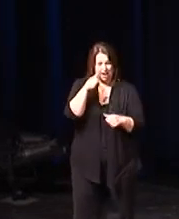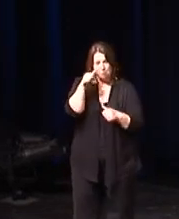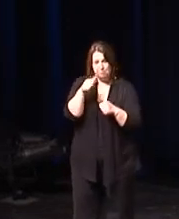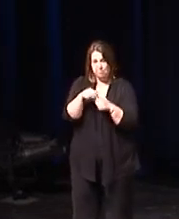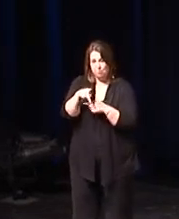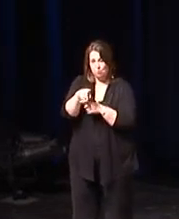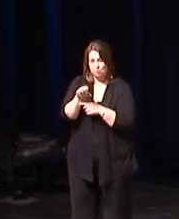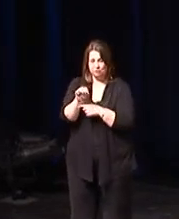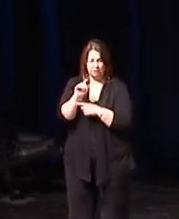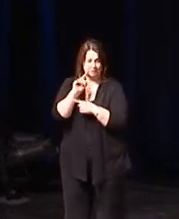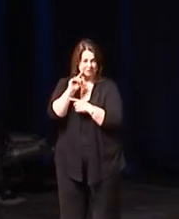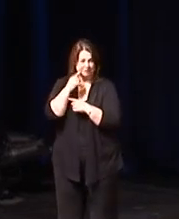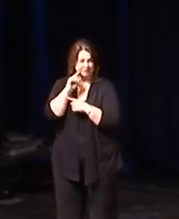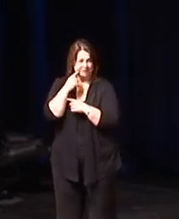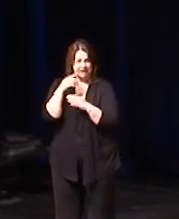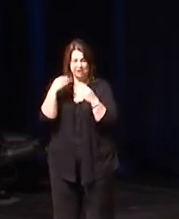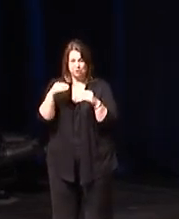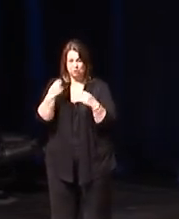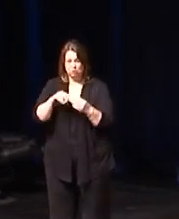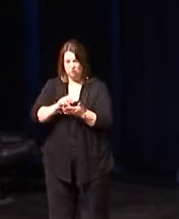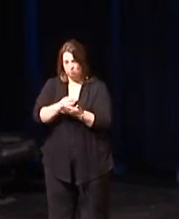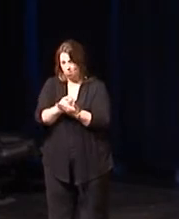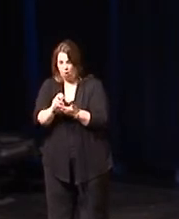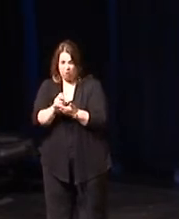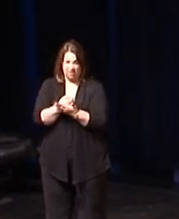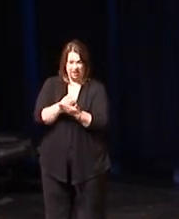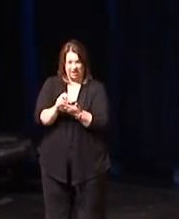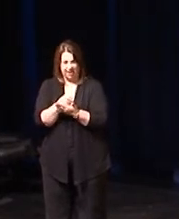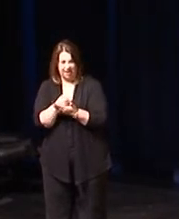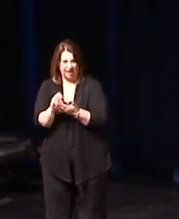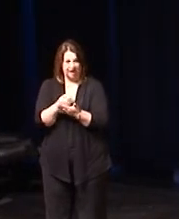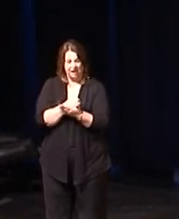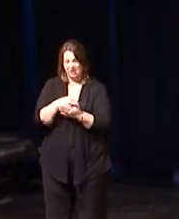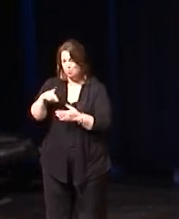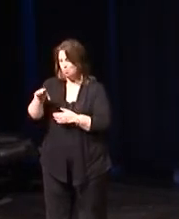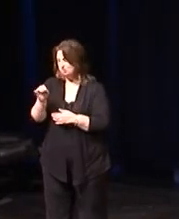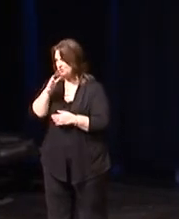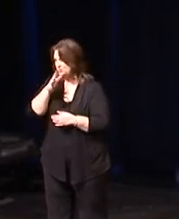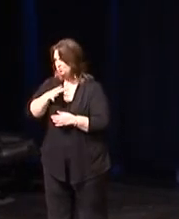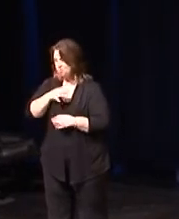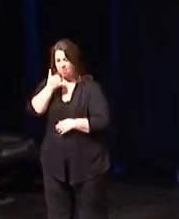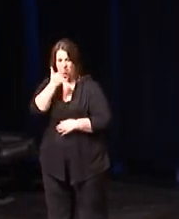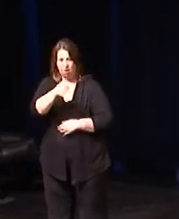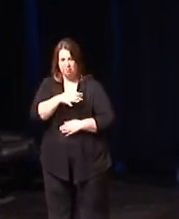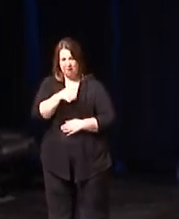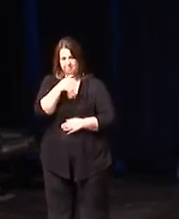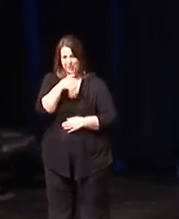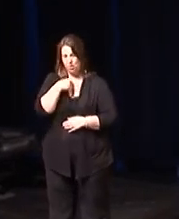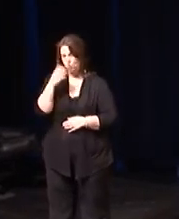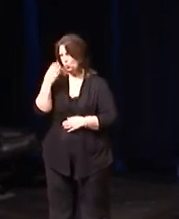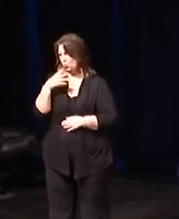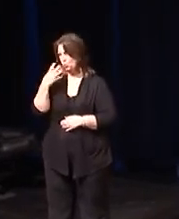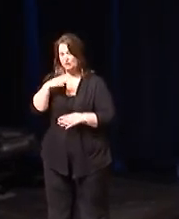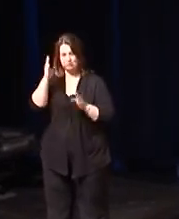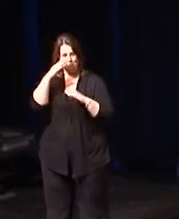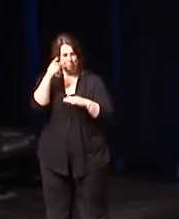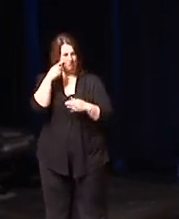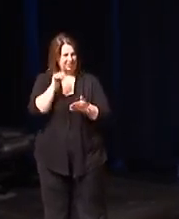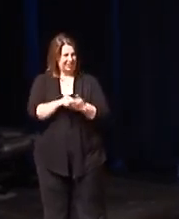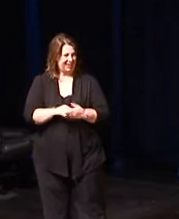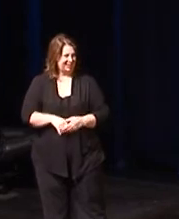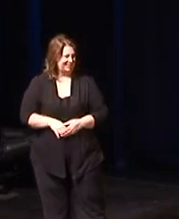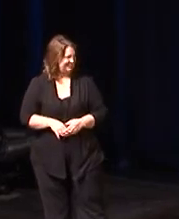candy store, and Dina, who runs the candy store post office, called up my mother. I was in trouble for that. Not